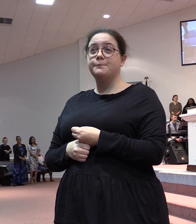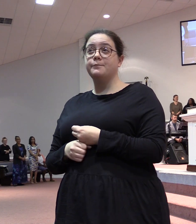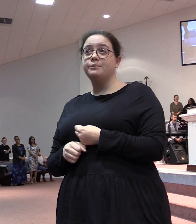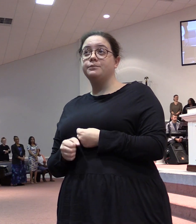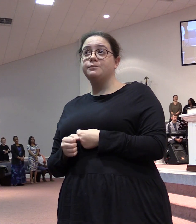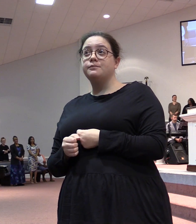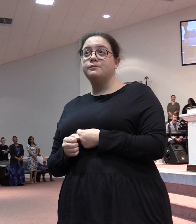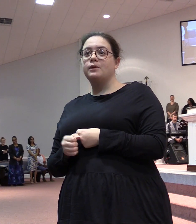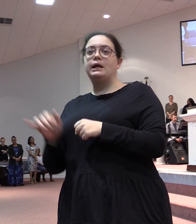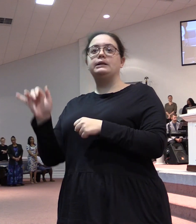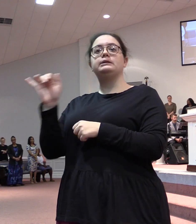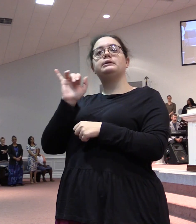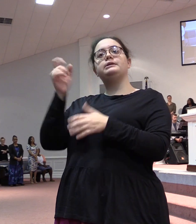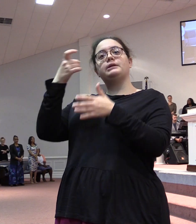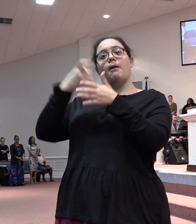it's the same price.